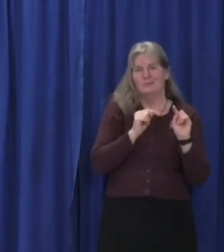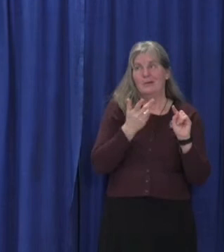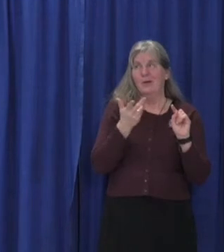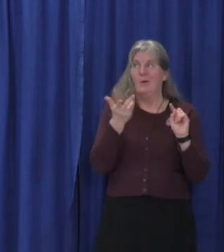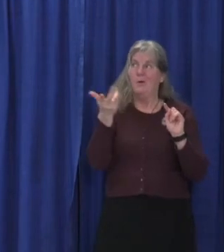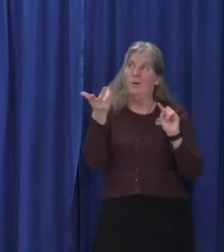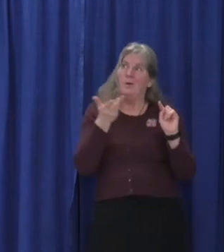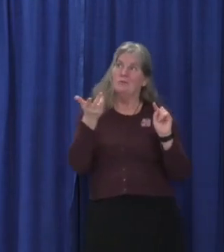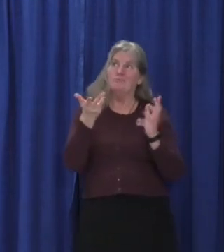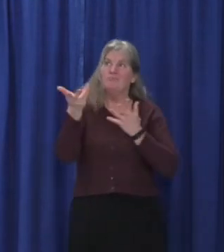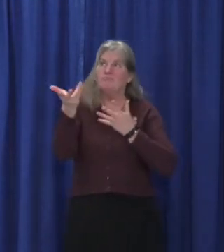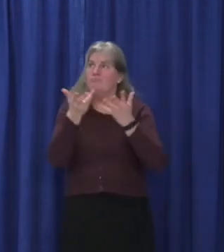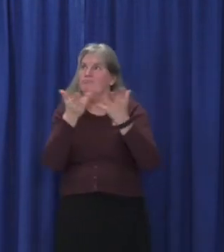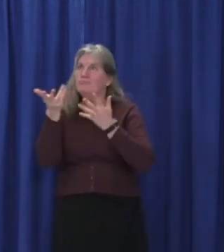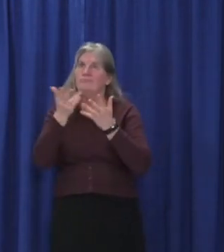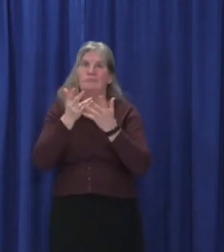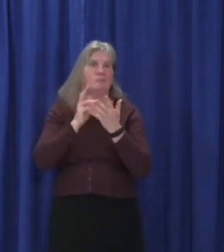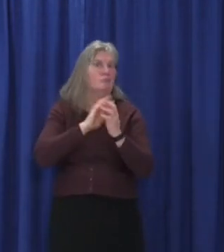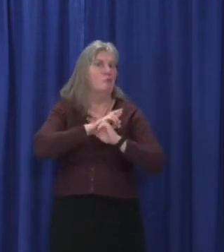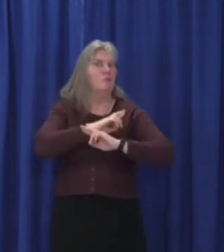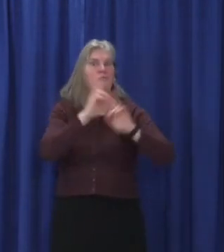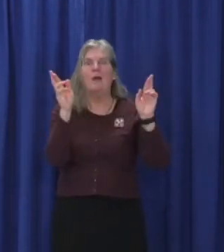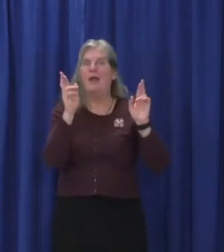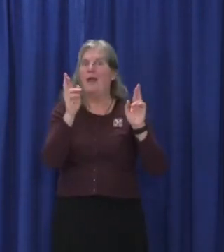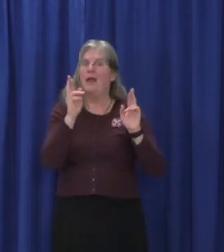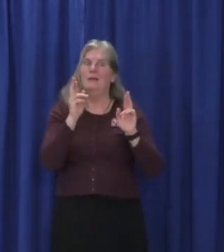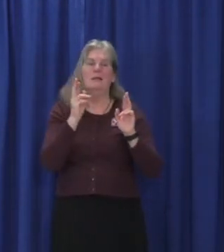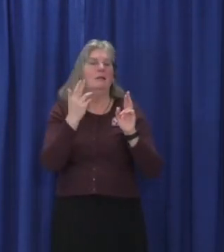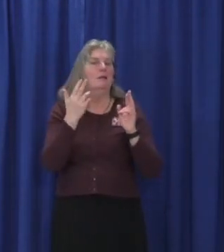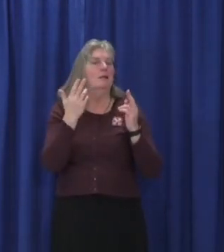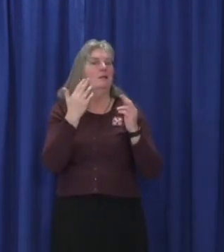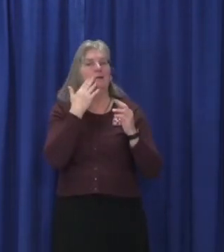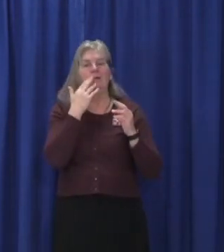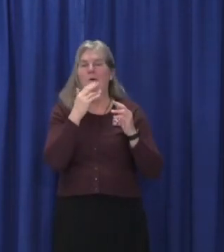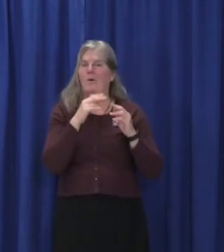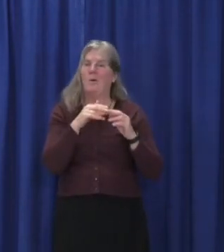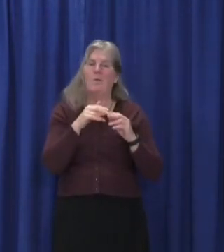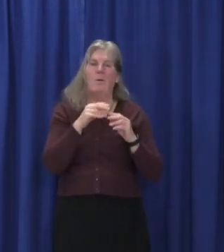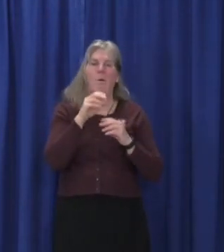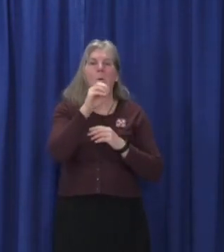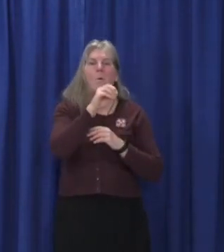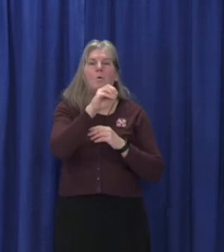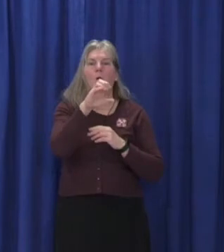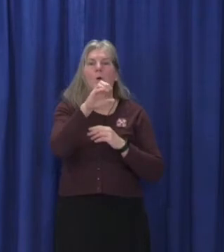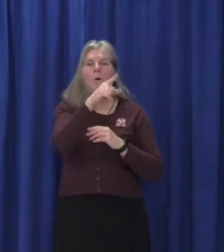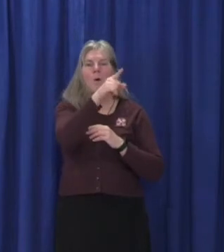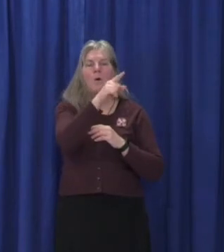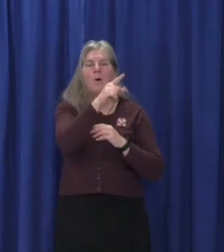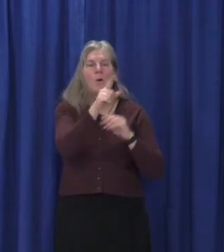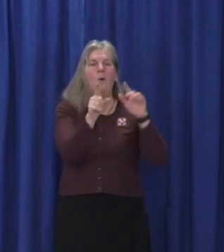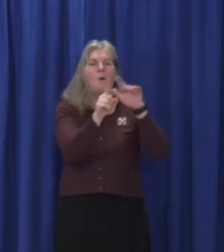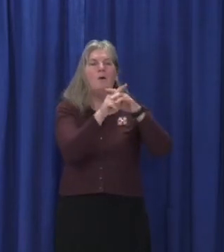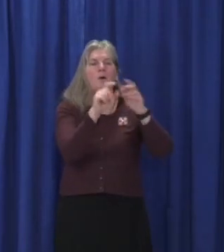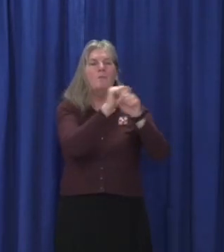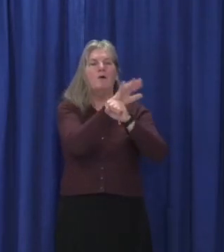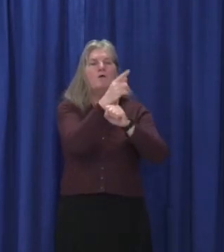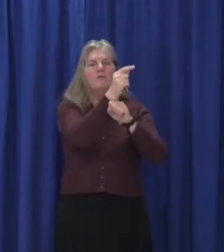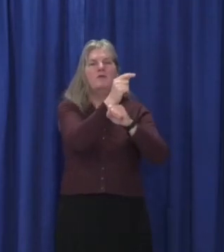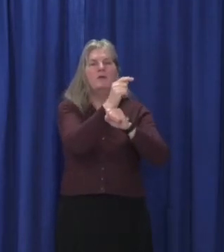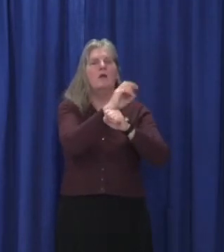respond to cases. A rapid response team is being mobilized and will head up to Old Crow this week to help up